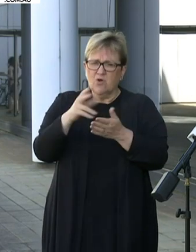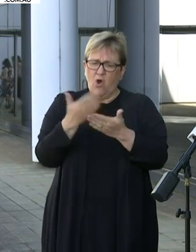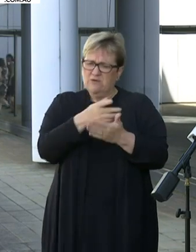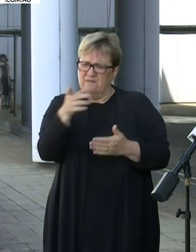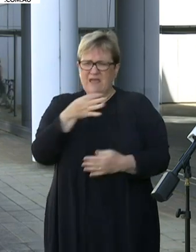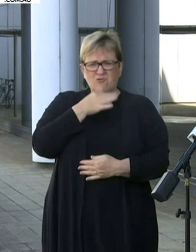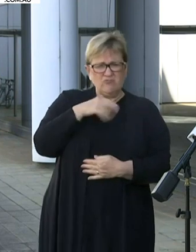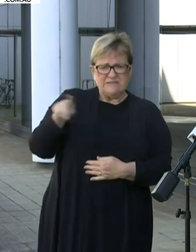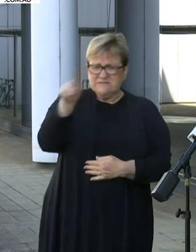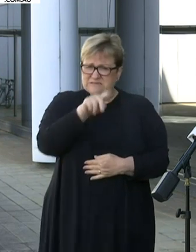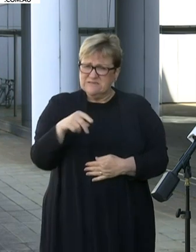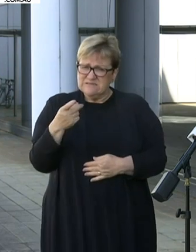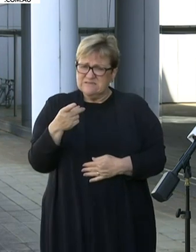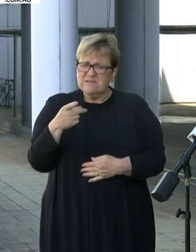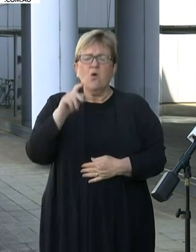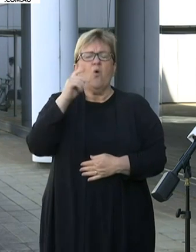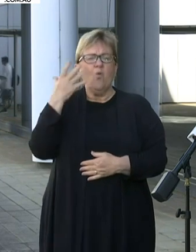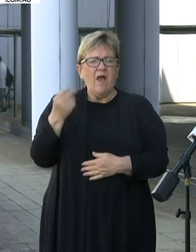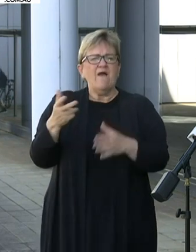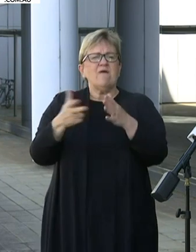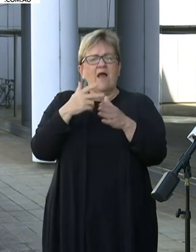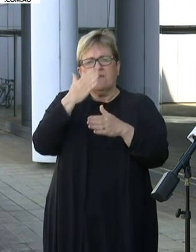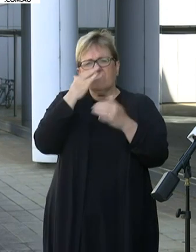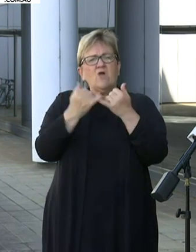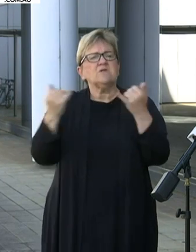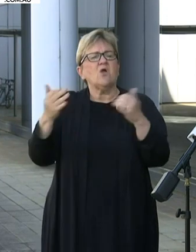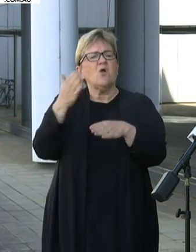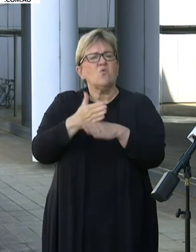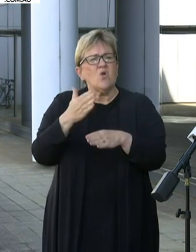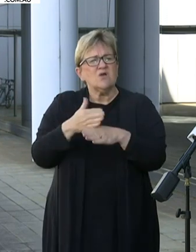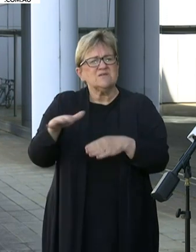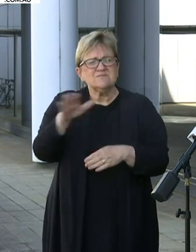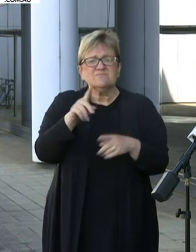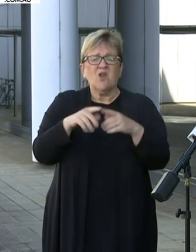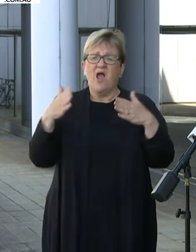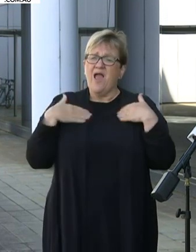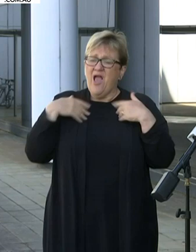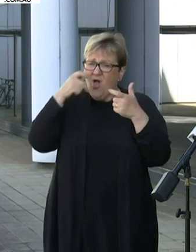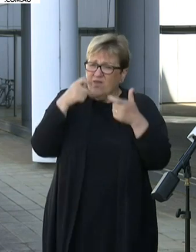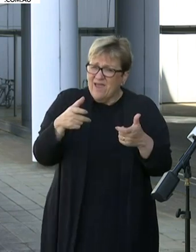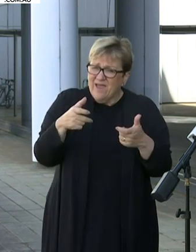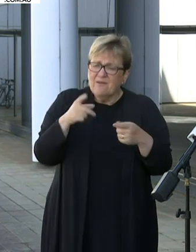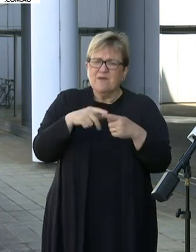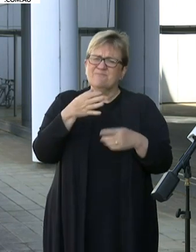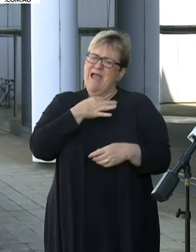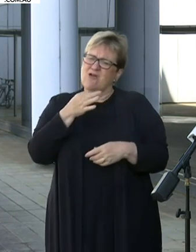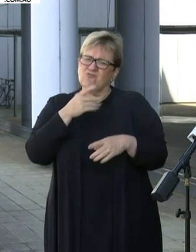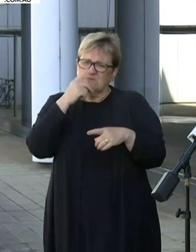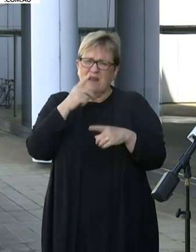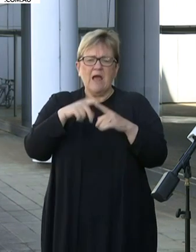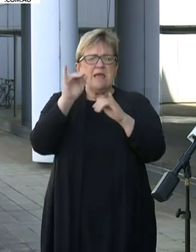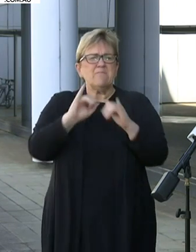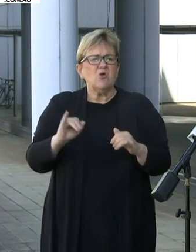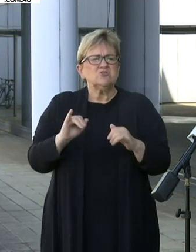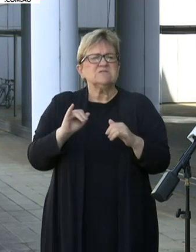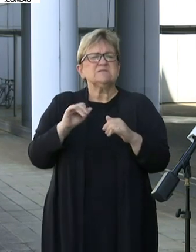risk, and will include other frontline workers, including healthcare and at-risk workers such as emergency